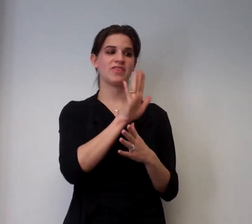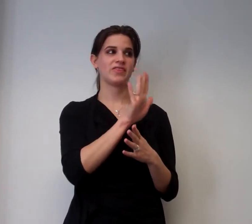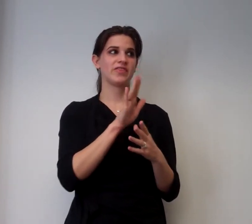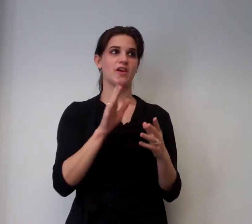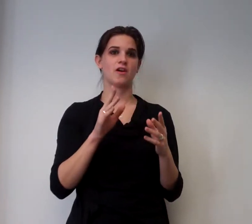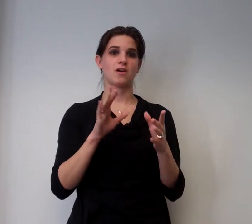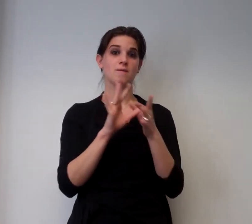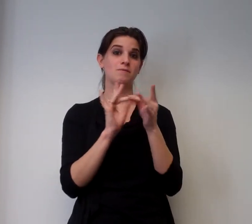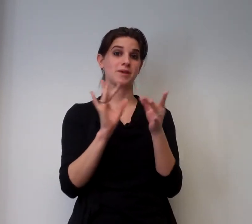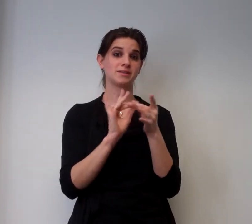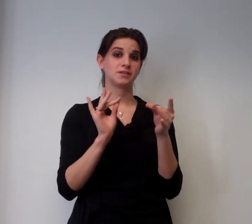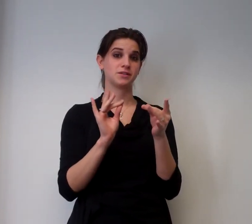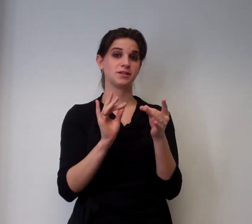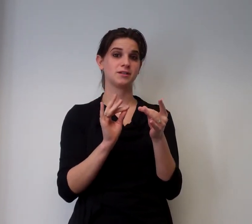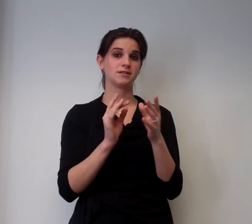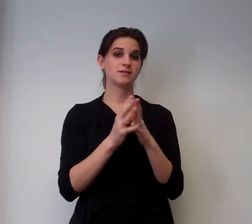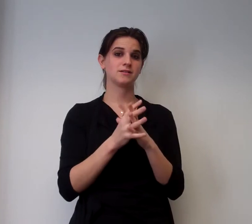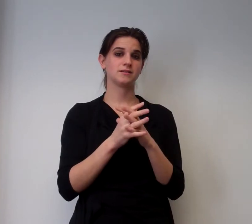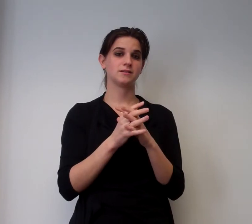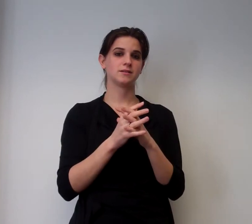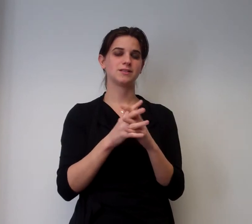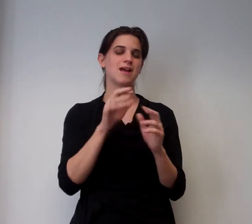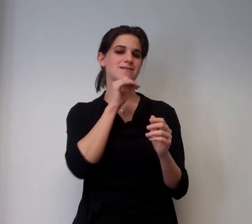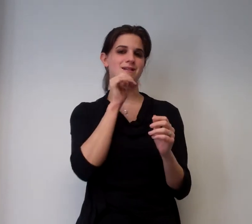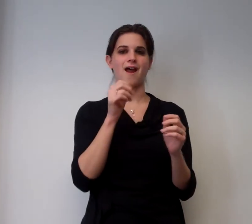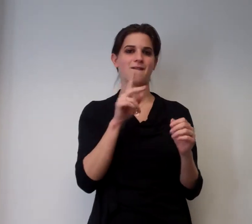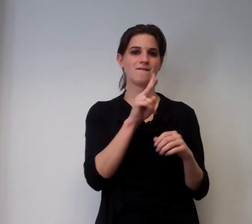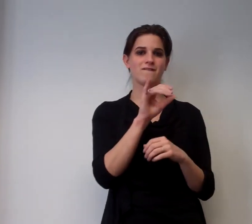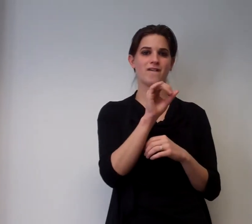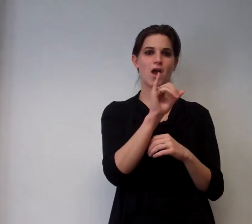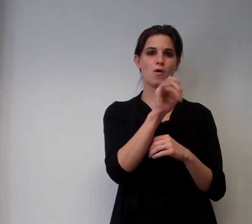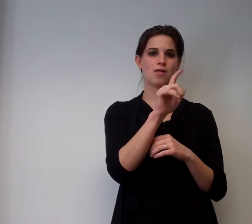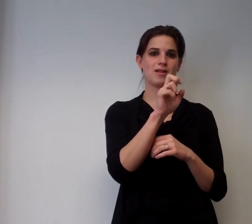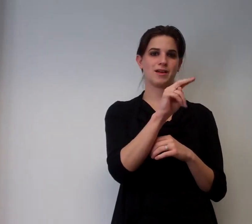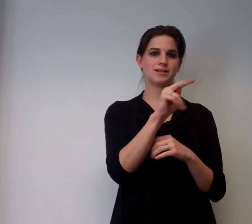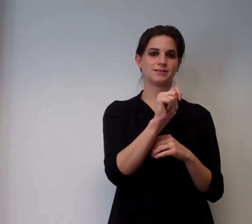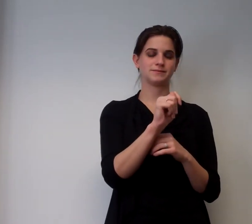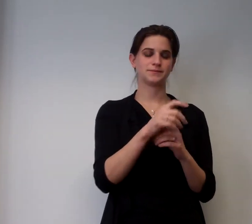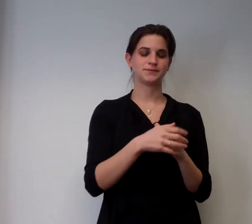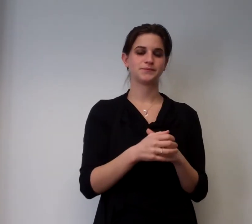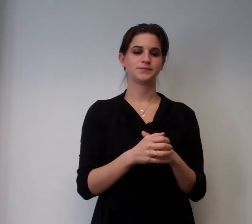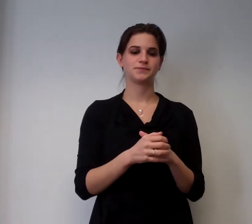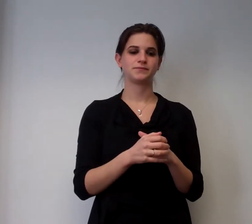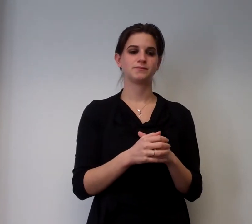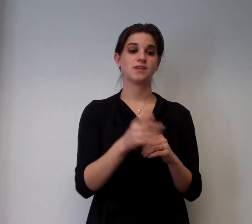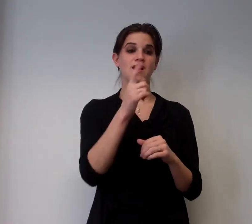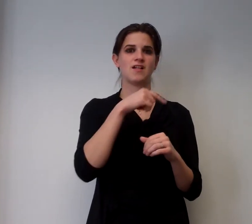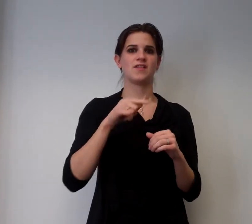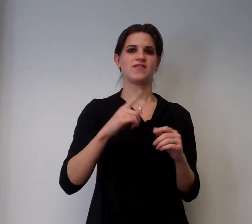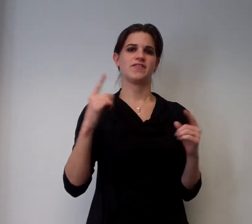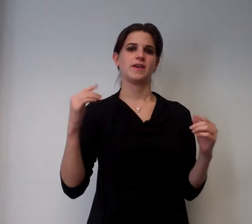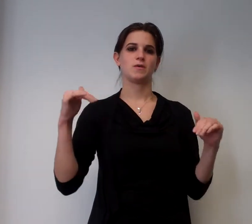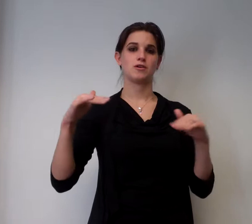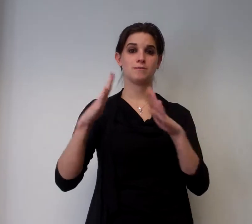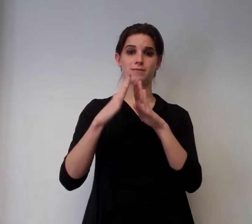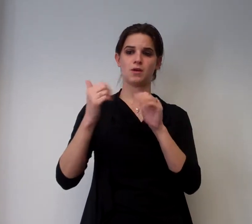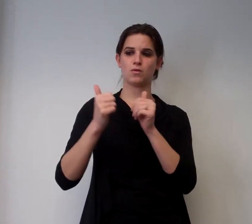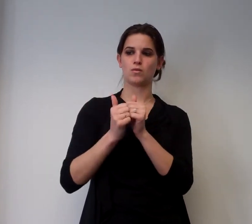completely everybody. nonviolent. However, from time to time, of course, they were met with violence in many of the small towns that they went across the